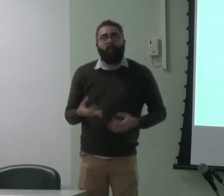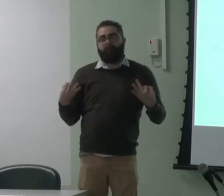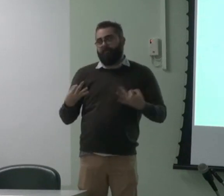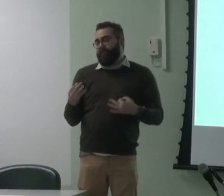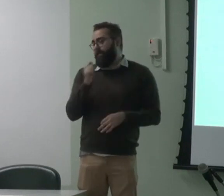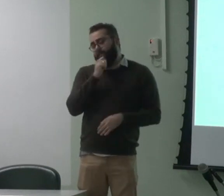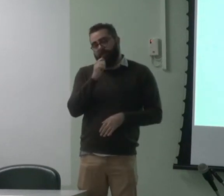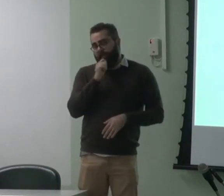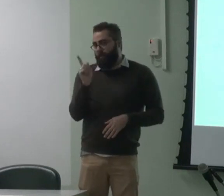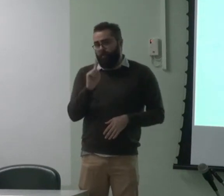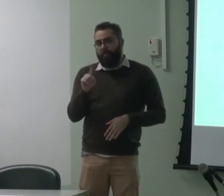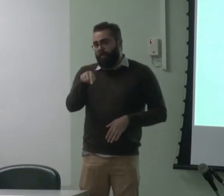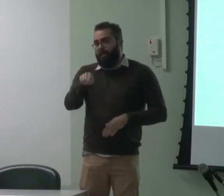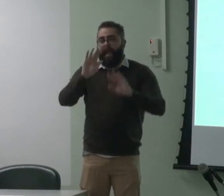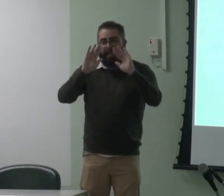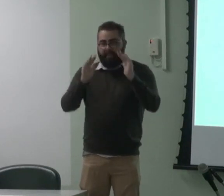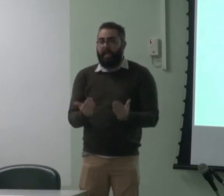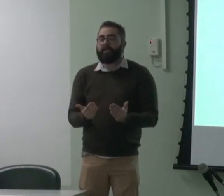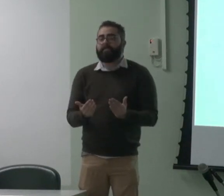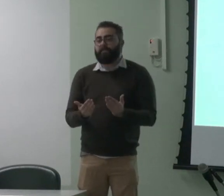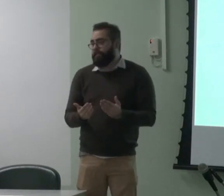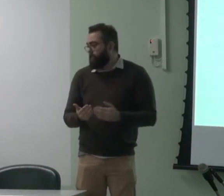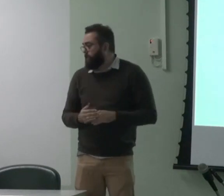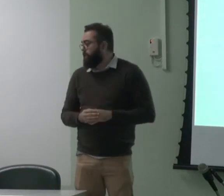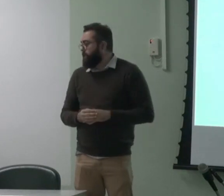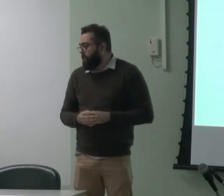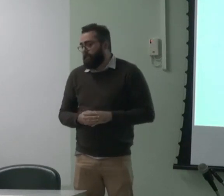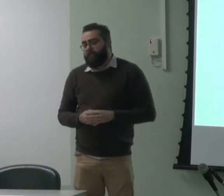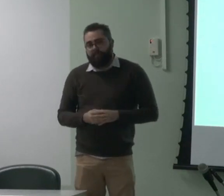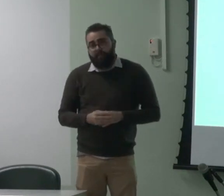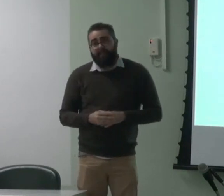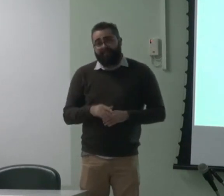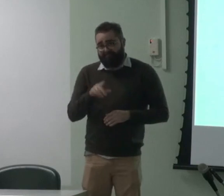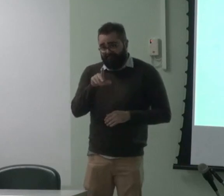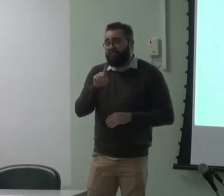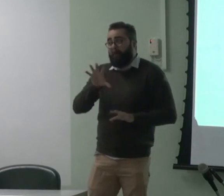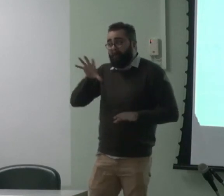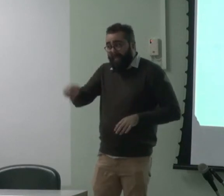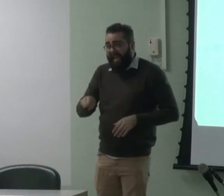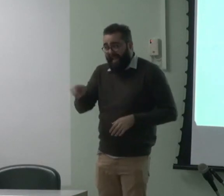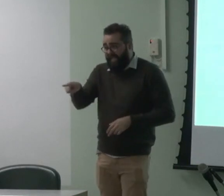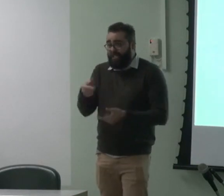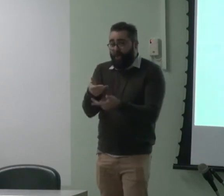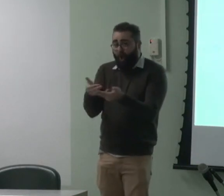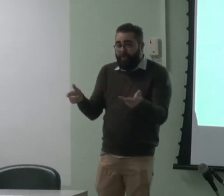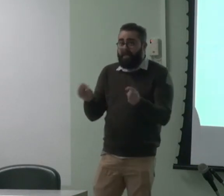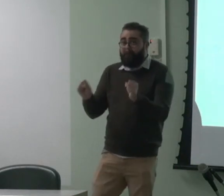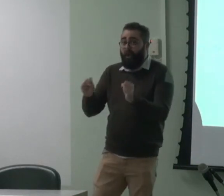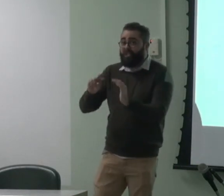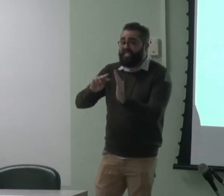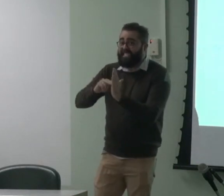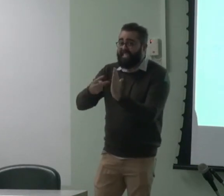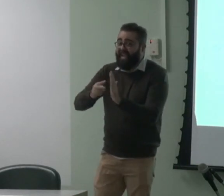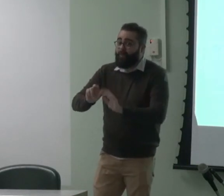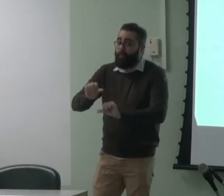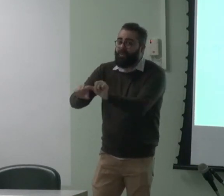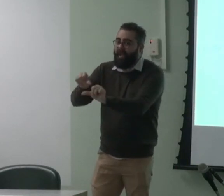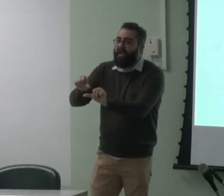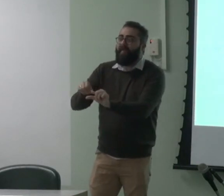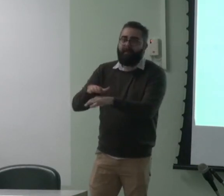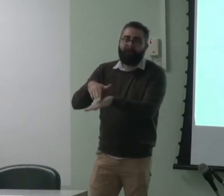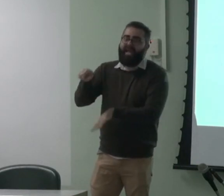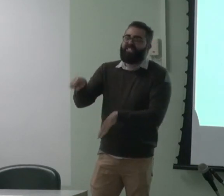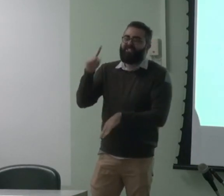text. And then there are various things that can change the meaning quite significantly, right? You have